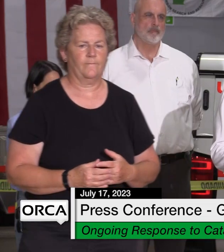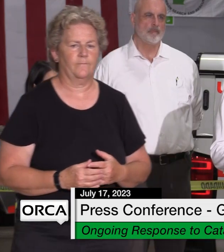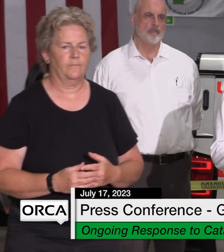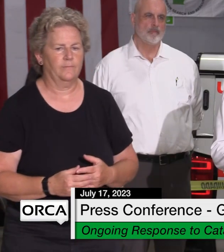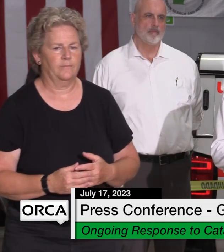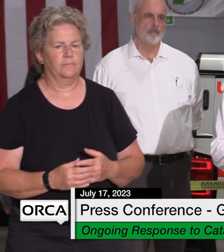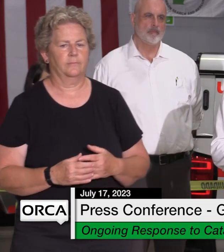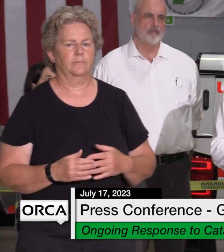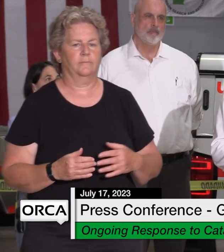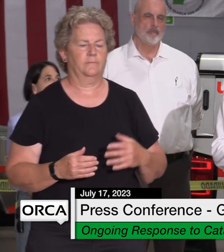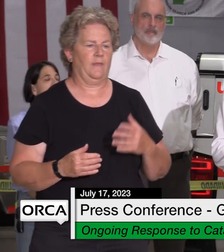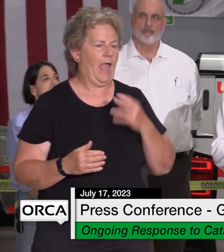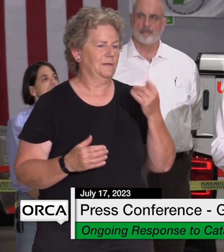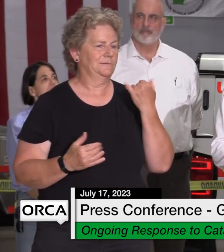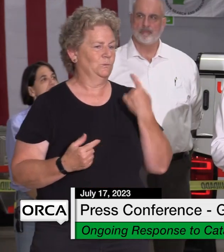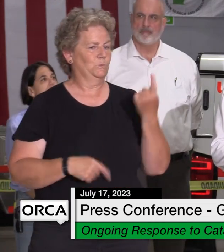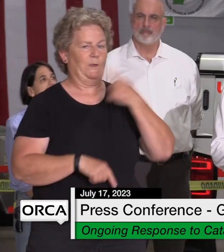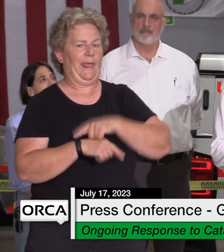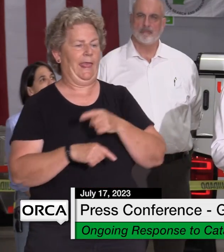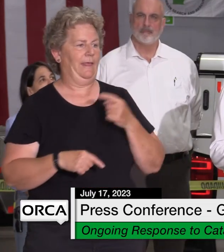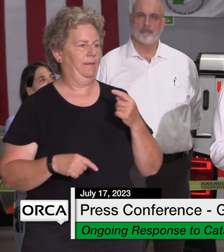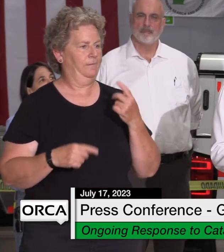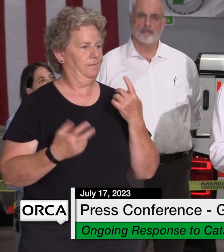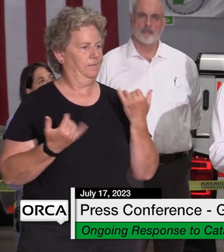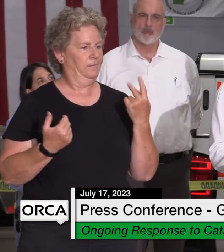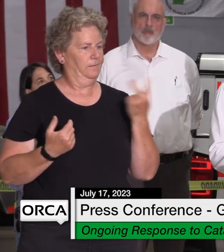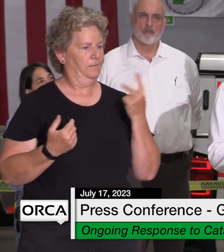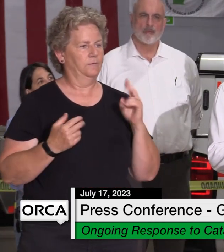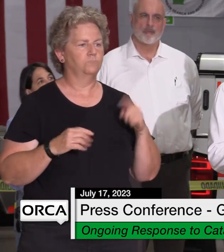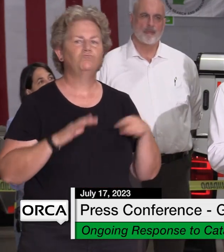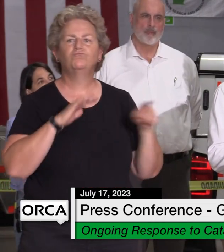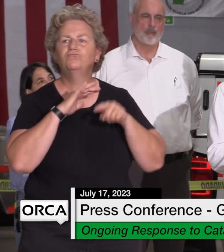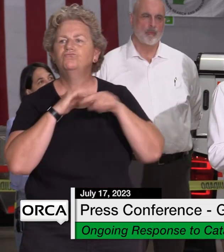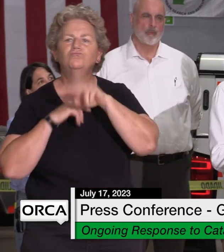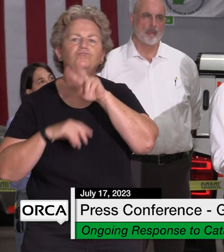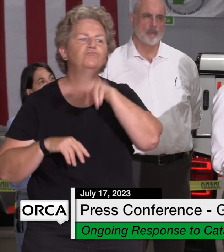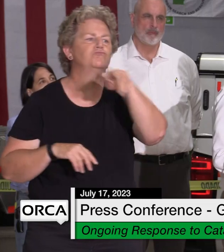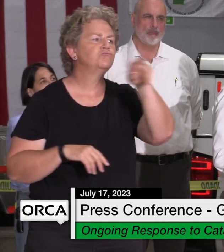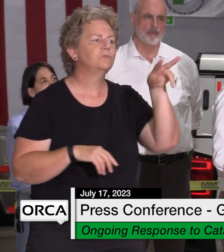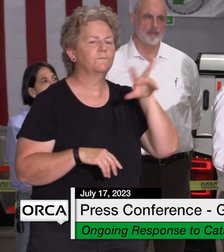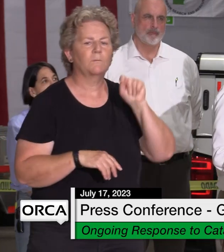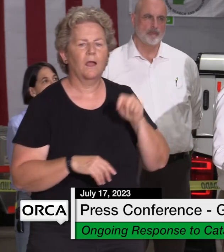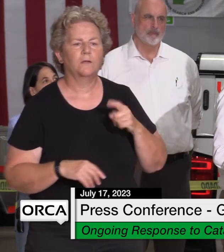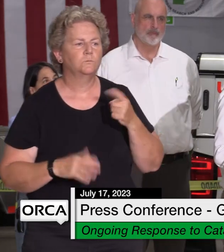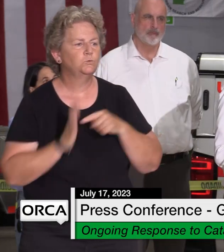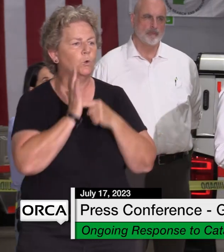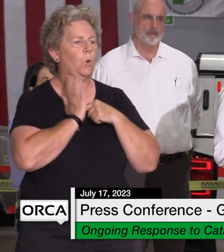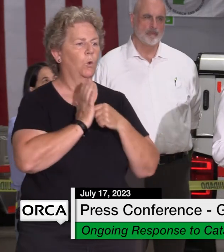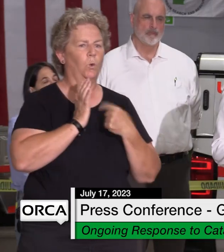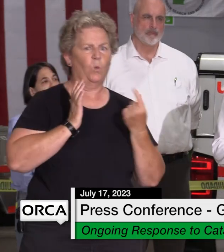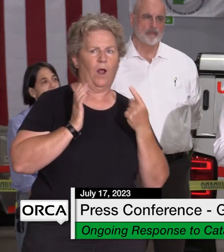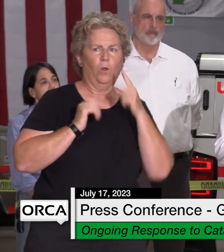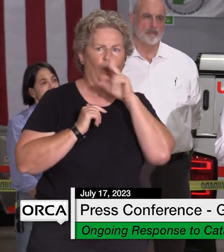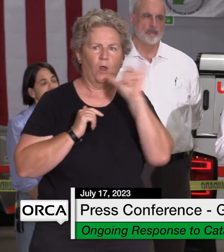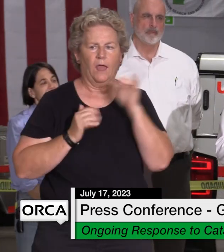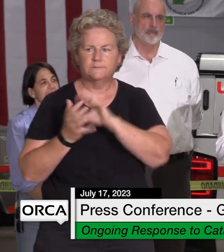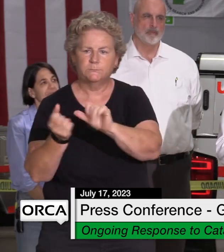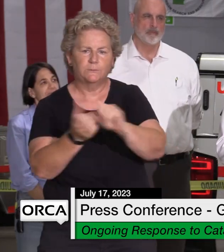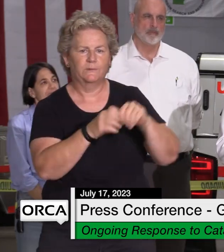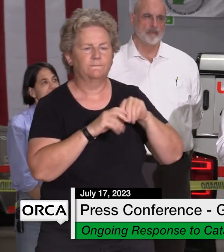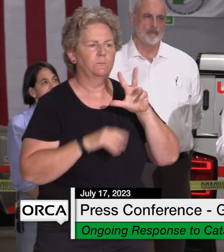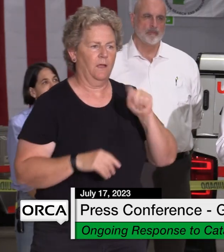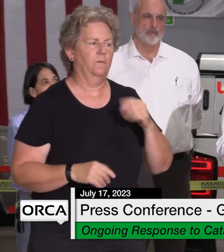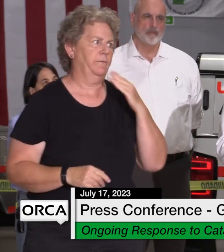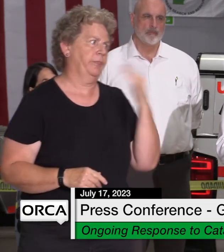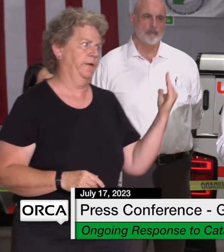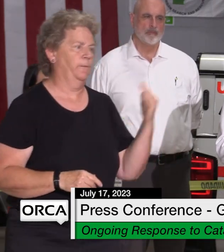of what needs attention and support here, but also helping to show us that resiliency you described among the people of Vermont. And there's